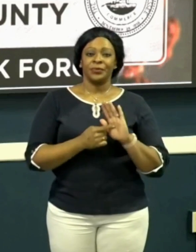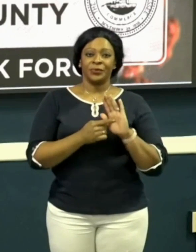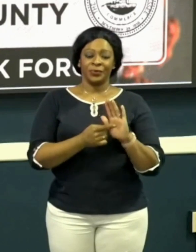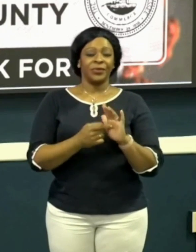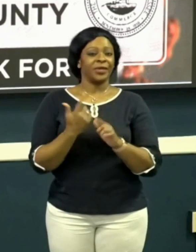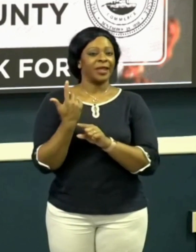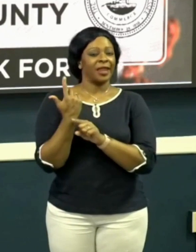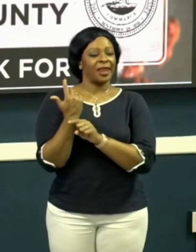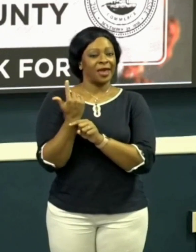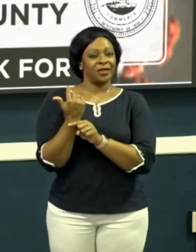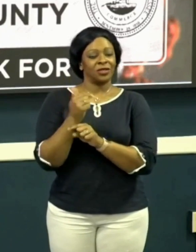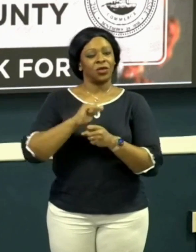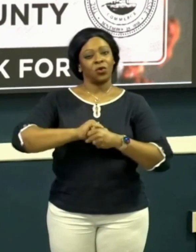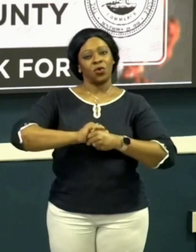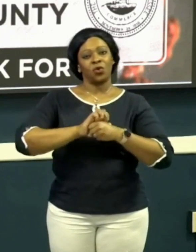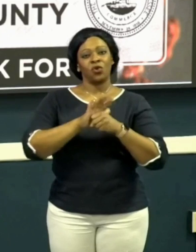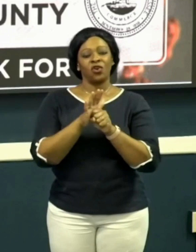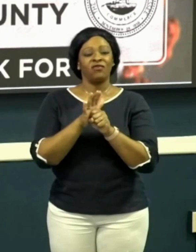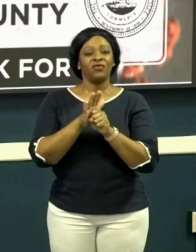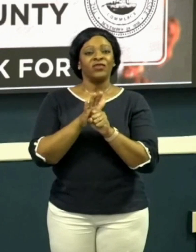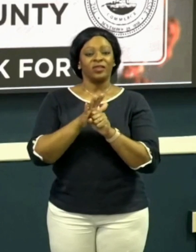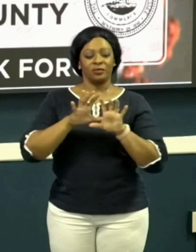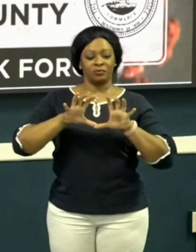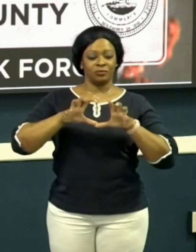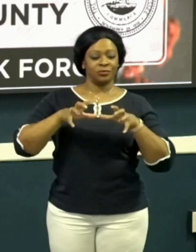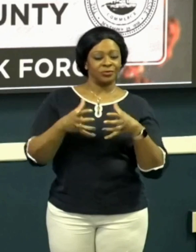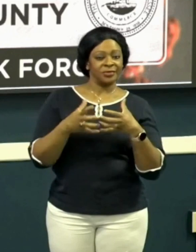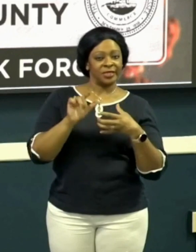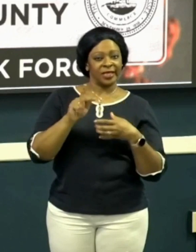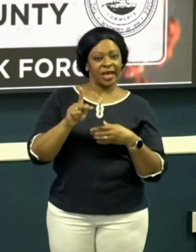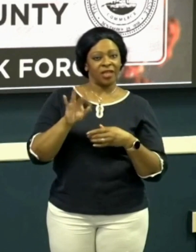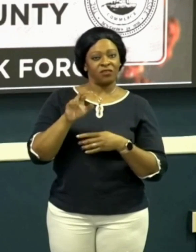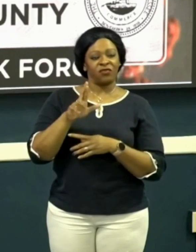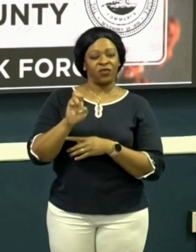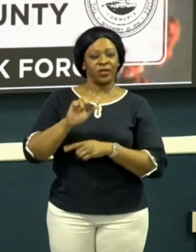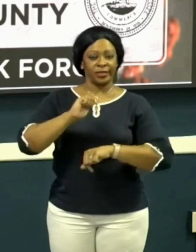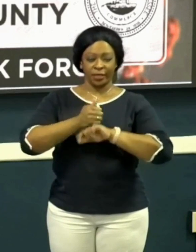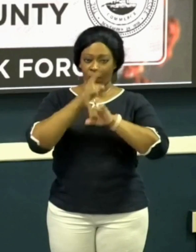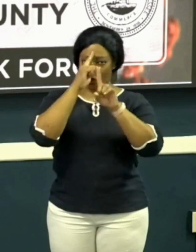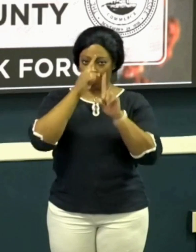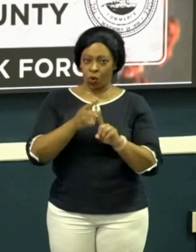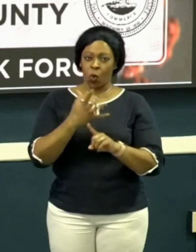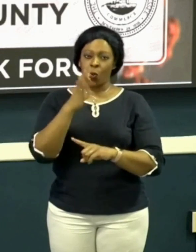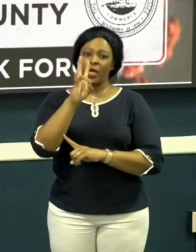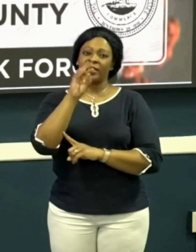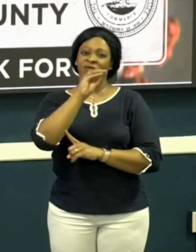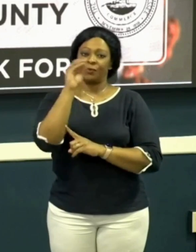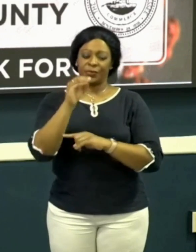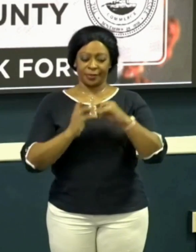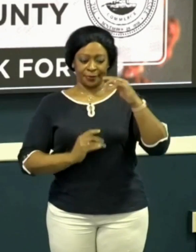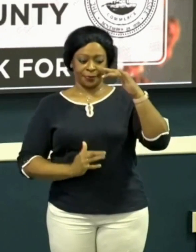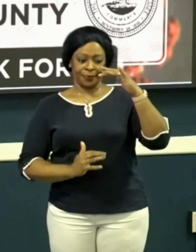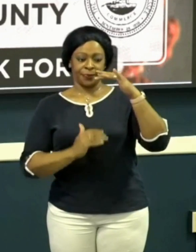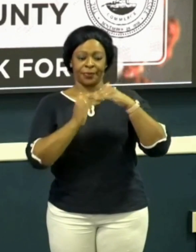Last year, the COVID-19 Joint Task Force set a goal of vaccinating 70% of the